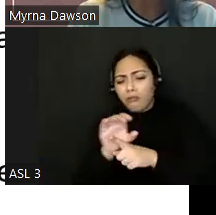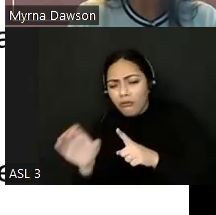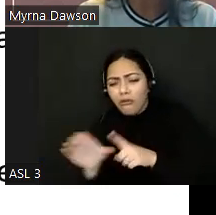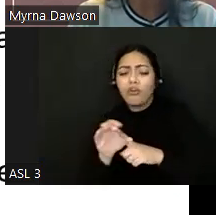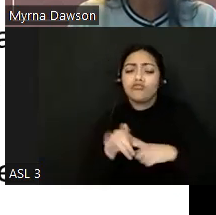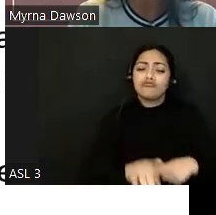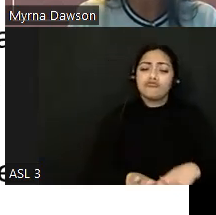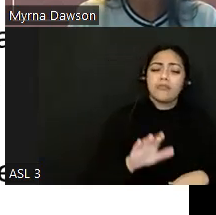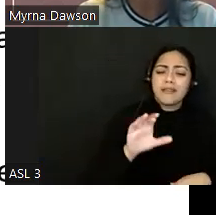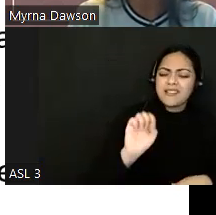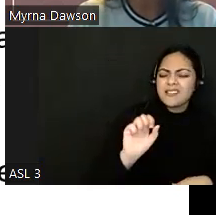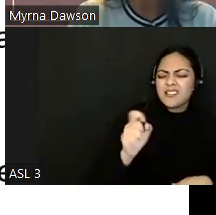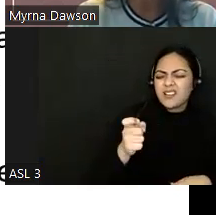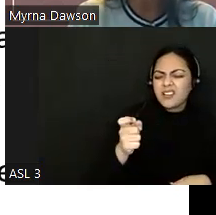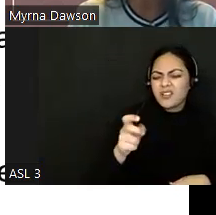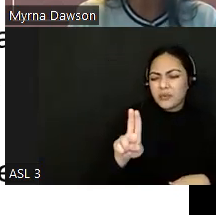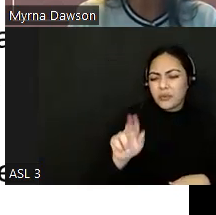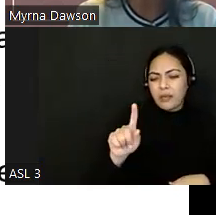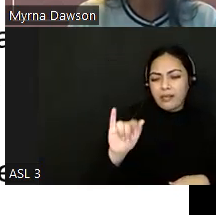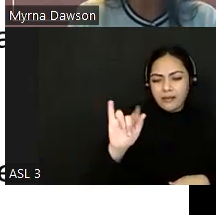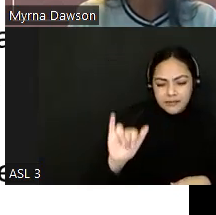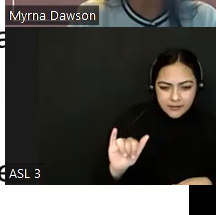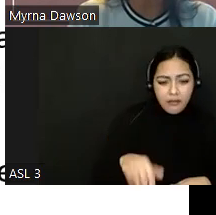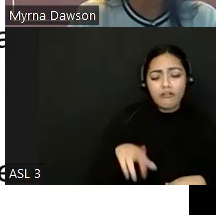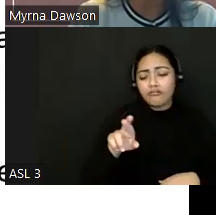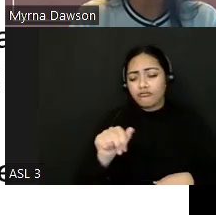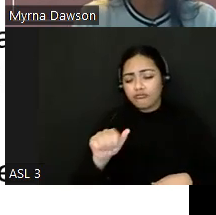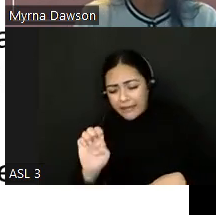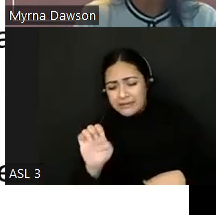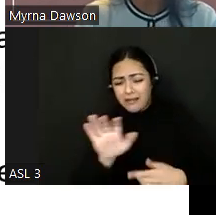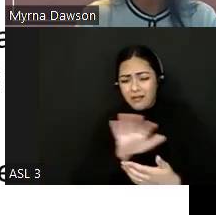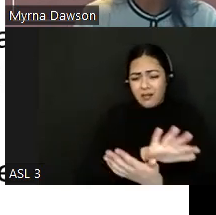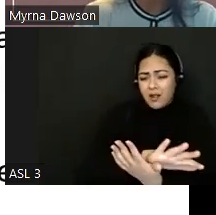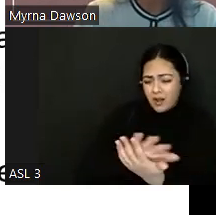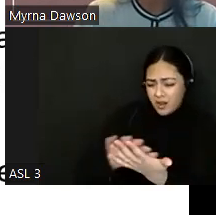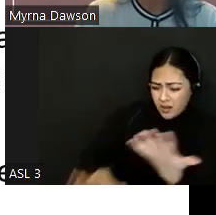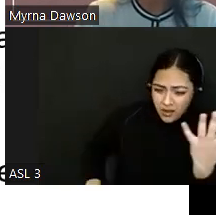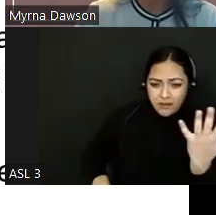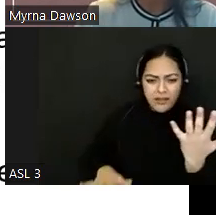to disparities for which data is alarmingly absent.